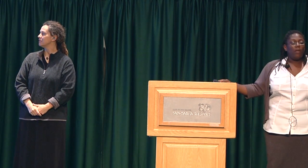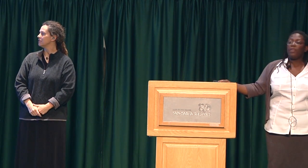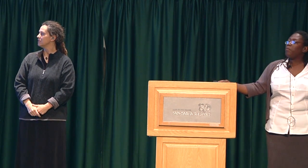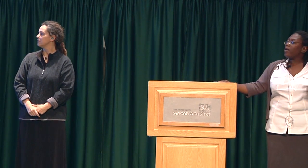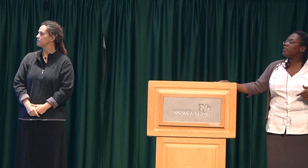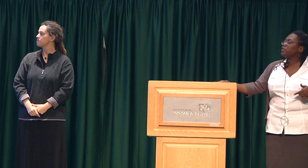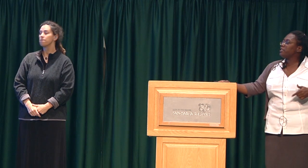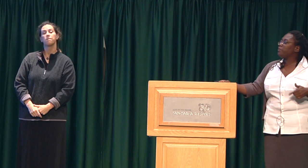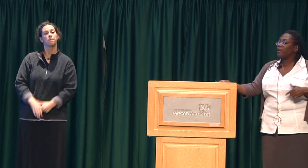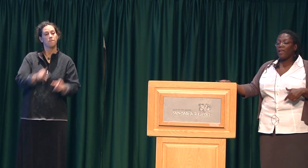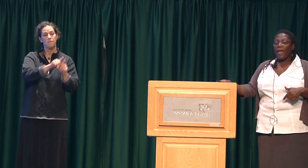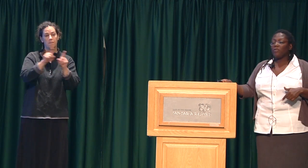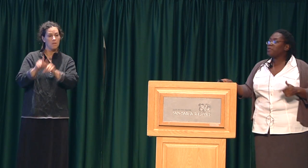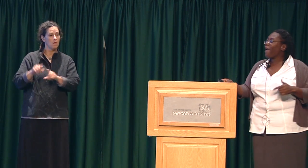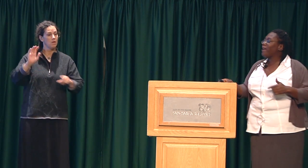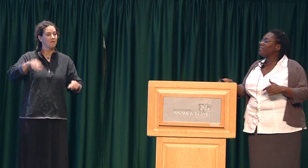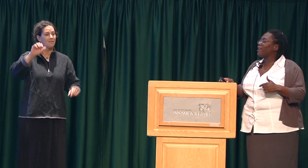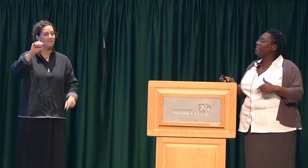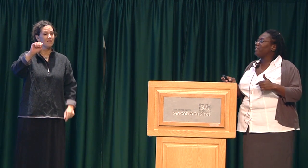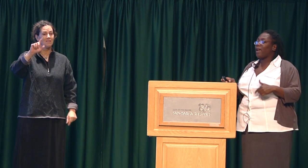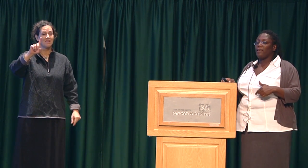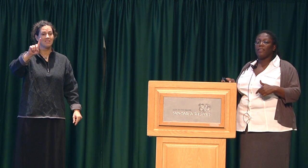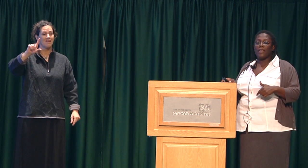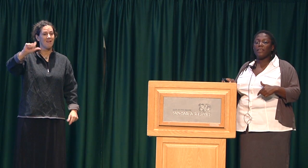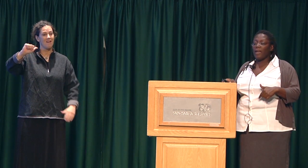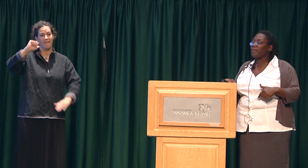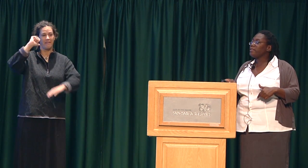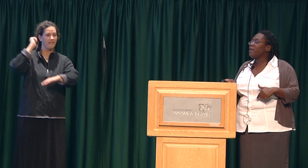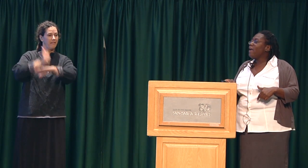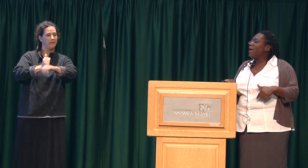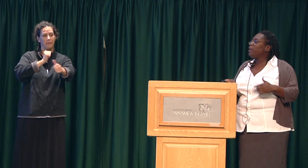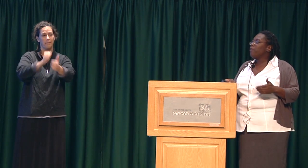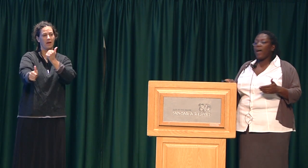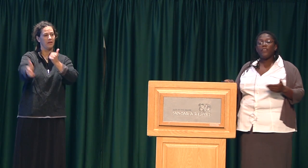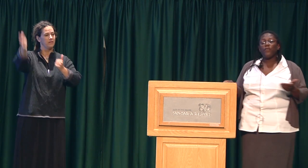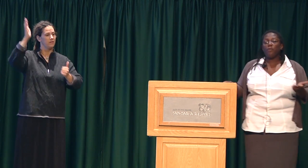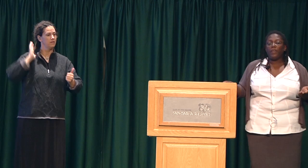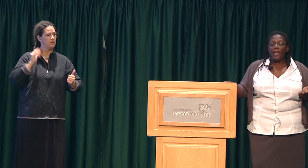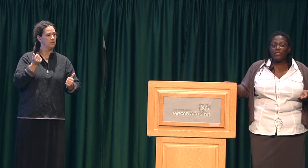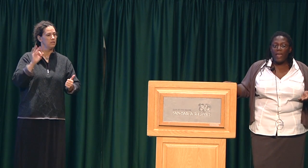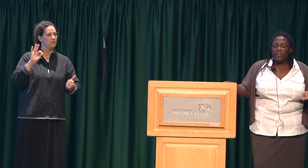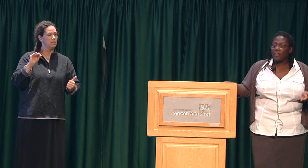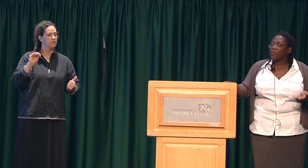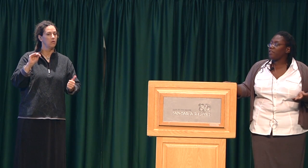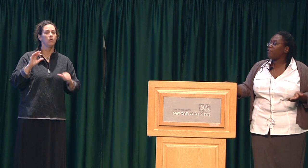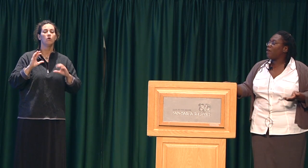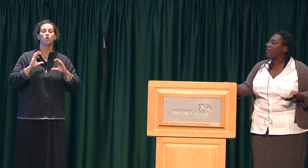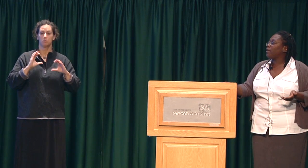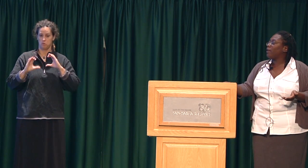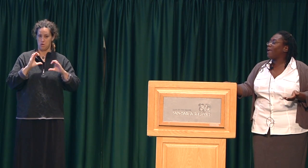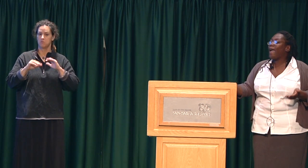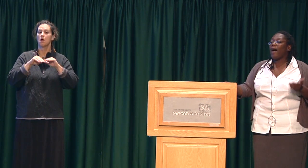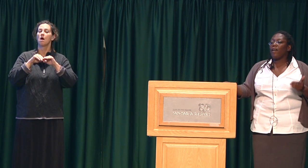Also, the Americans with Disability Act was passed in the 1990s, and it provides for communication access for the deaf